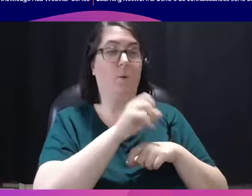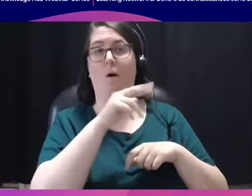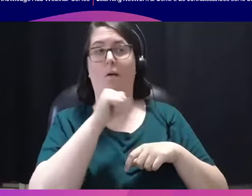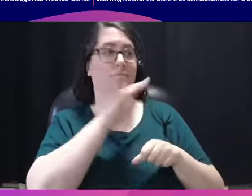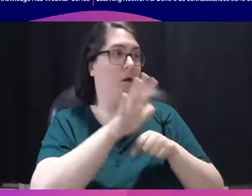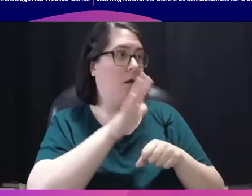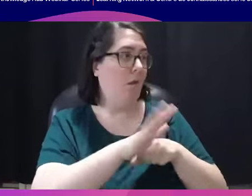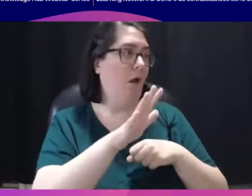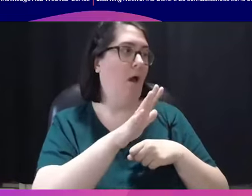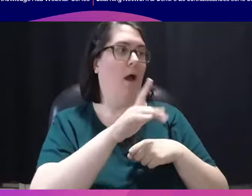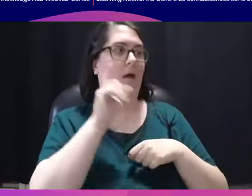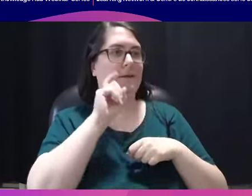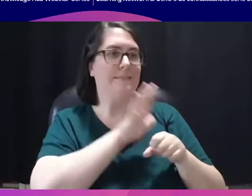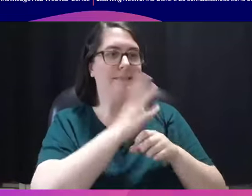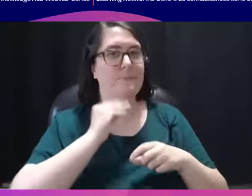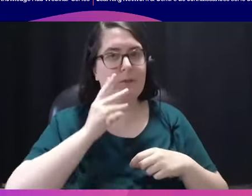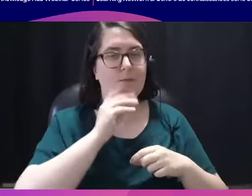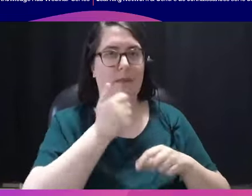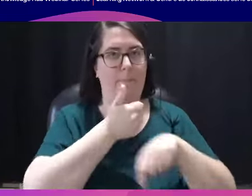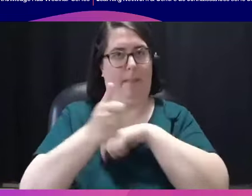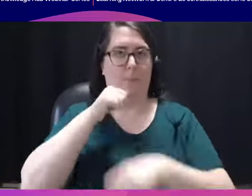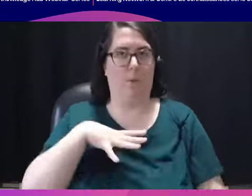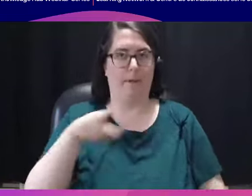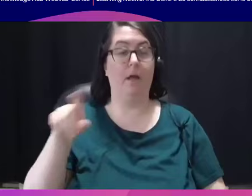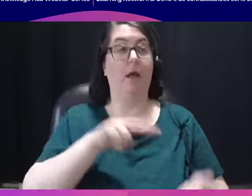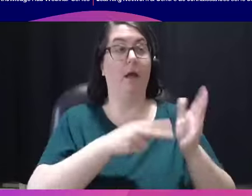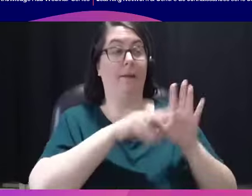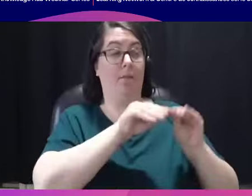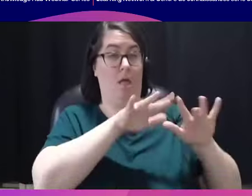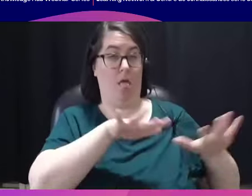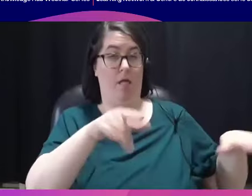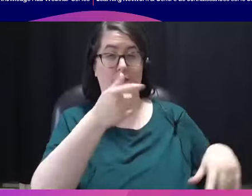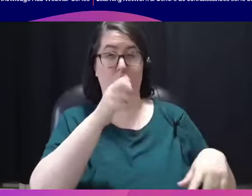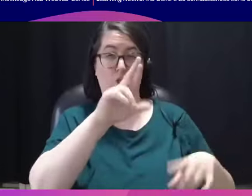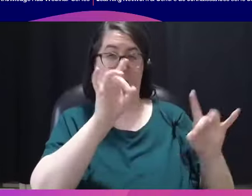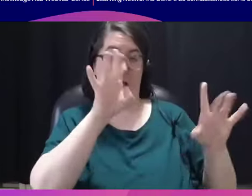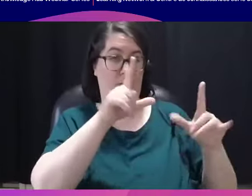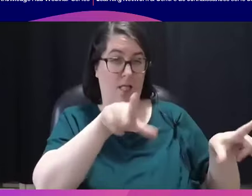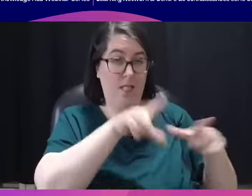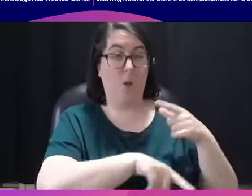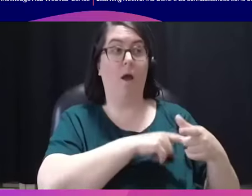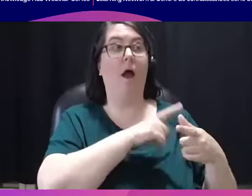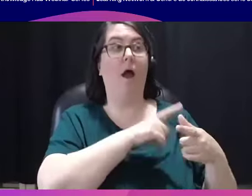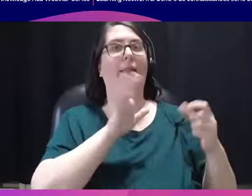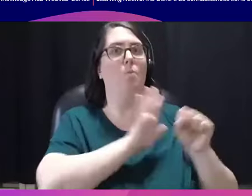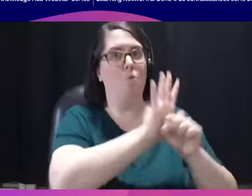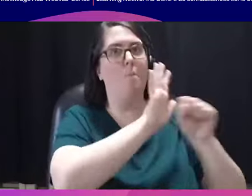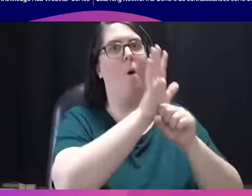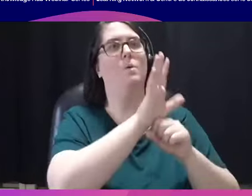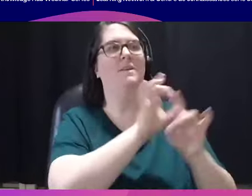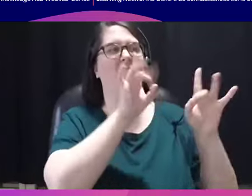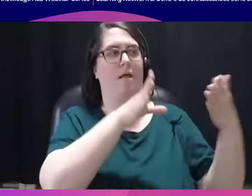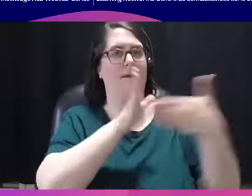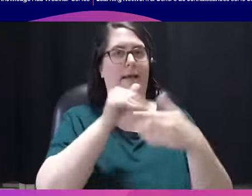experience on women. And so as a result, they spread harmful gendered language and promote violence against women because of this lack of